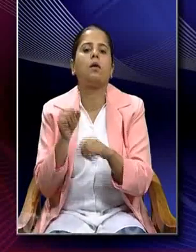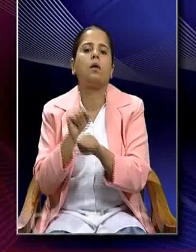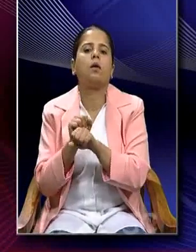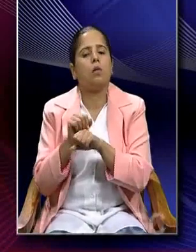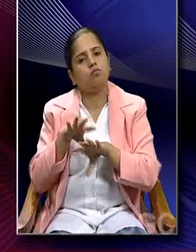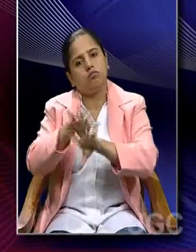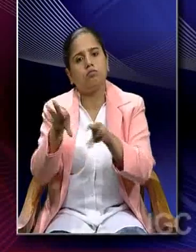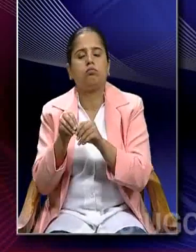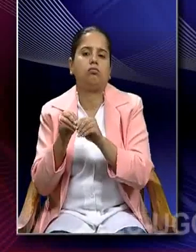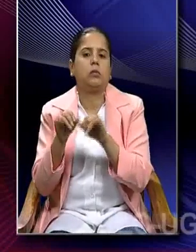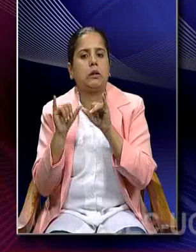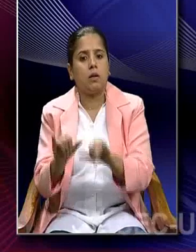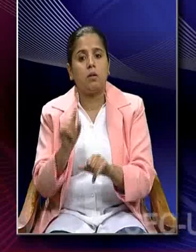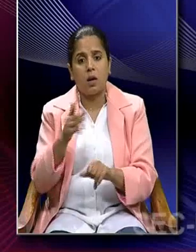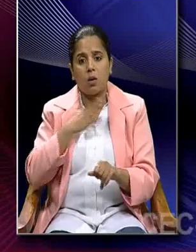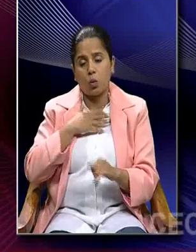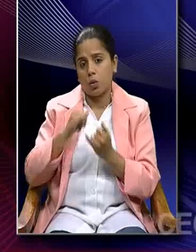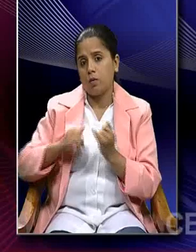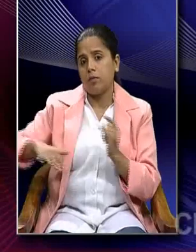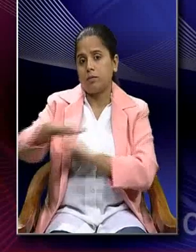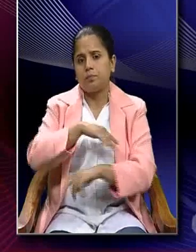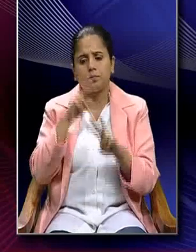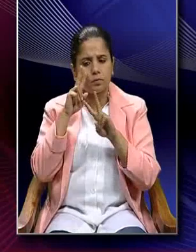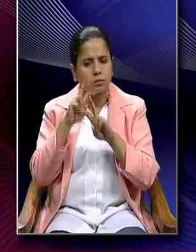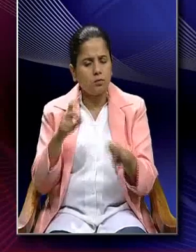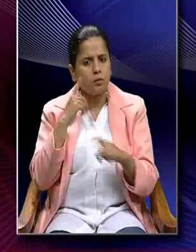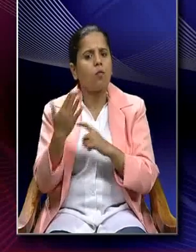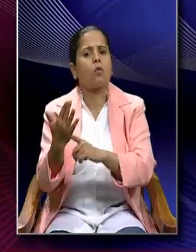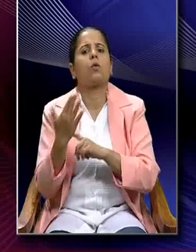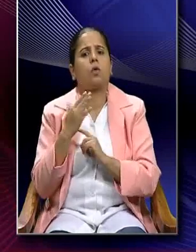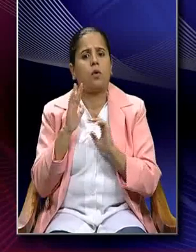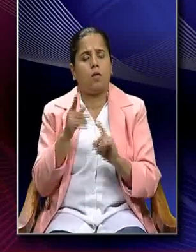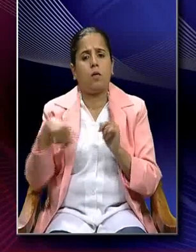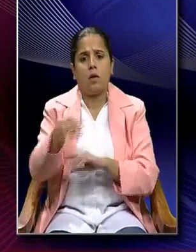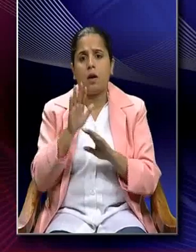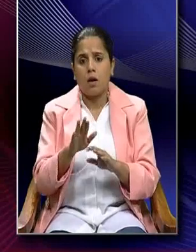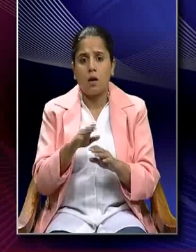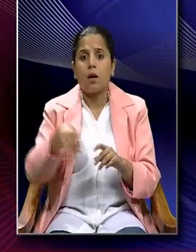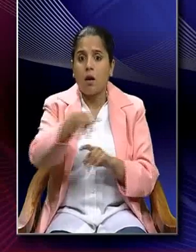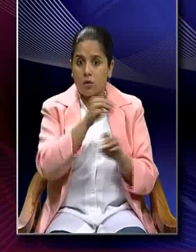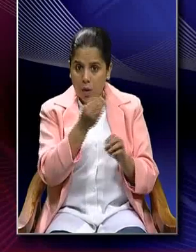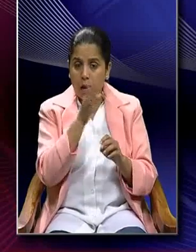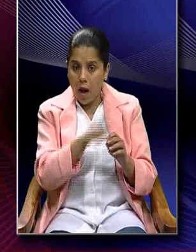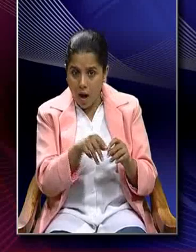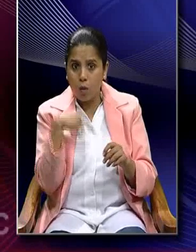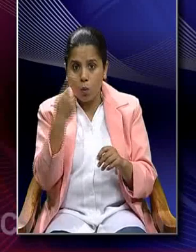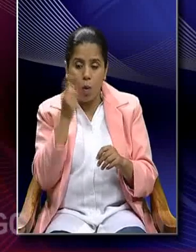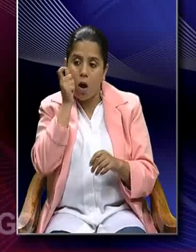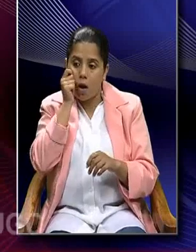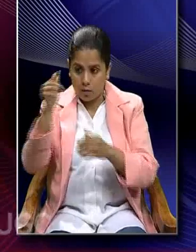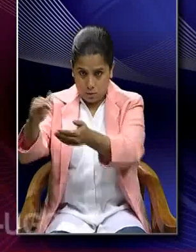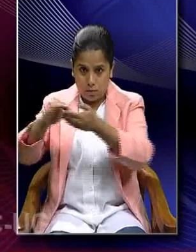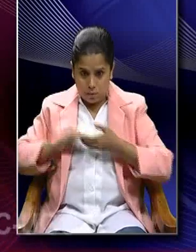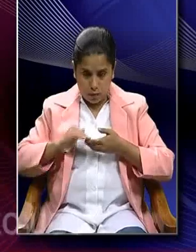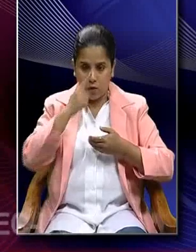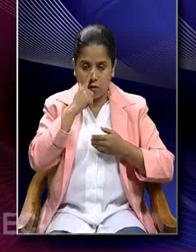family. But in our societies, studies have shown that there are matrilineal societies where the line